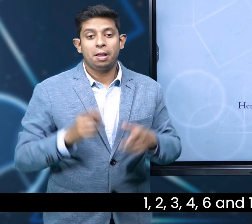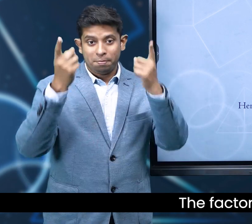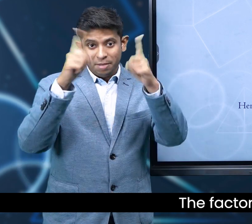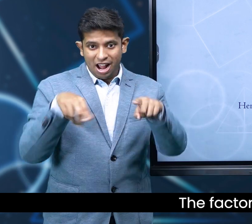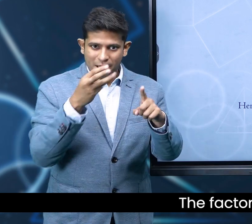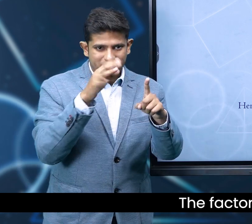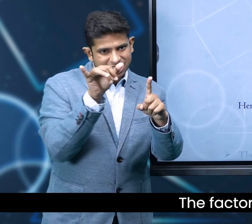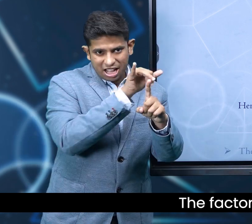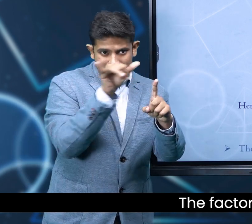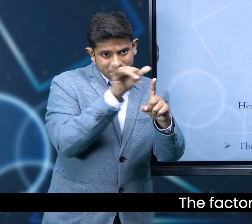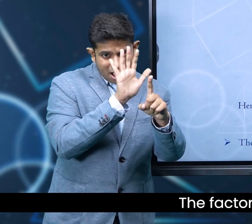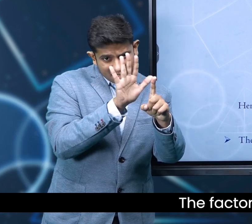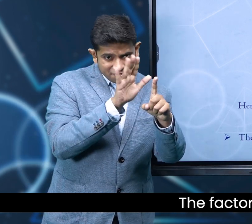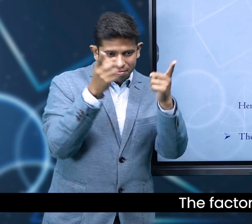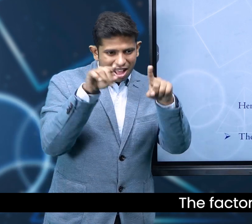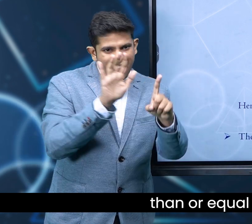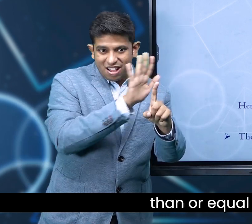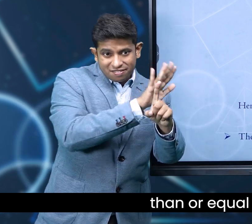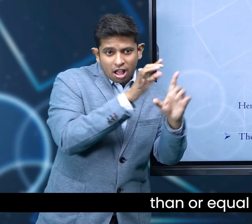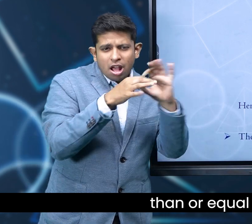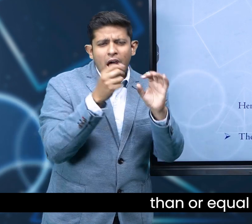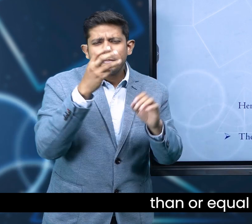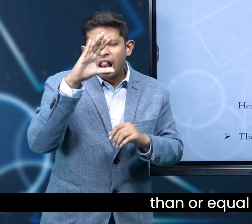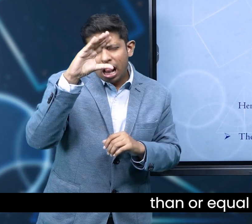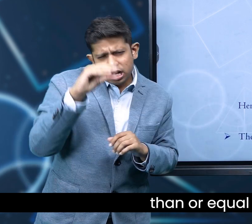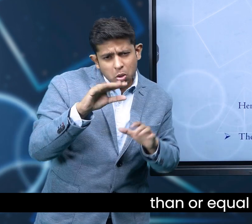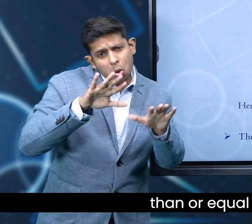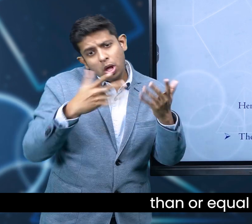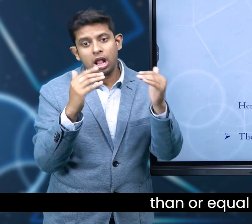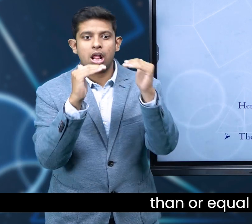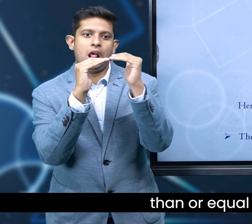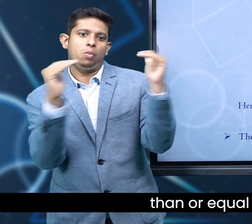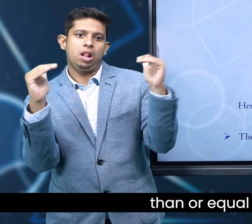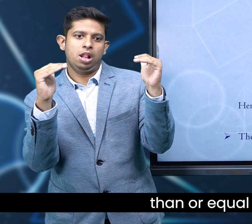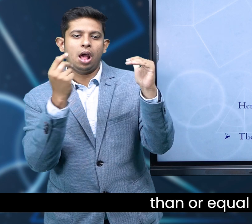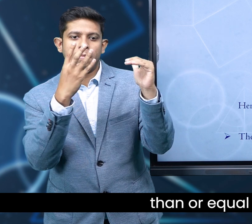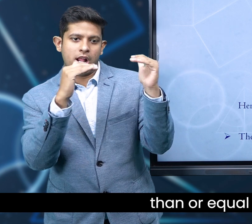The factors are always less than or equal to the given number.